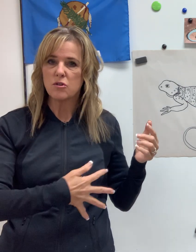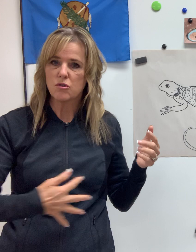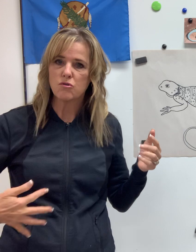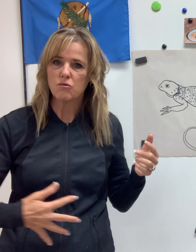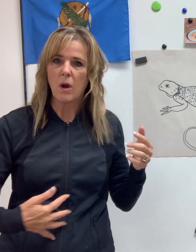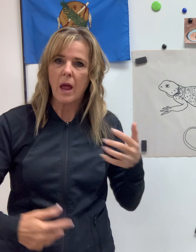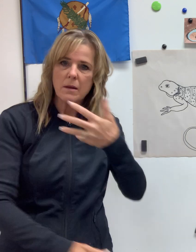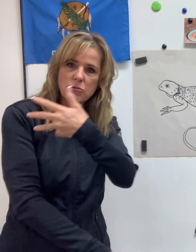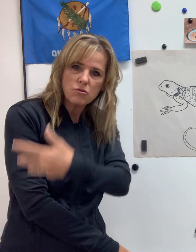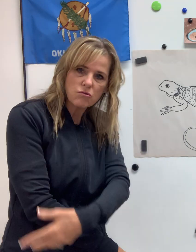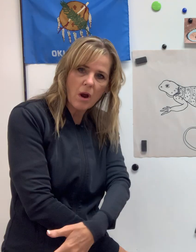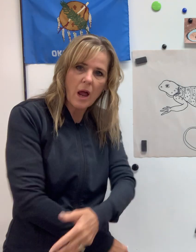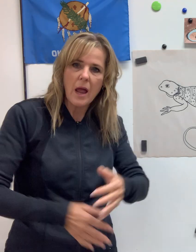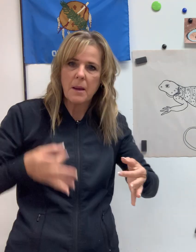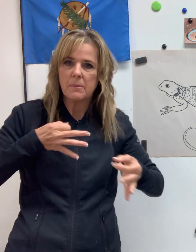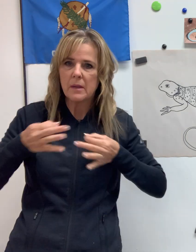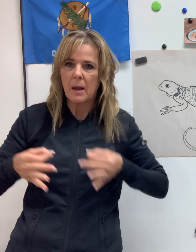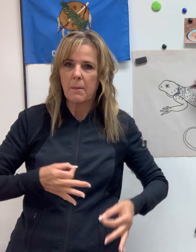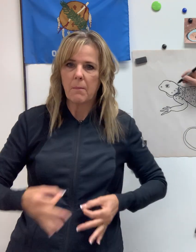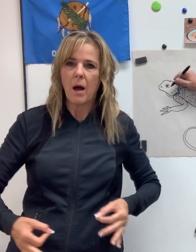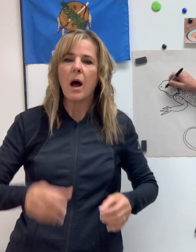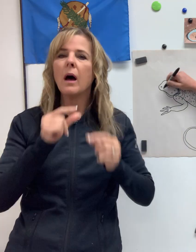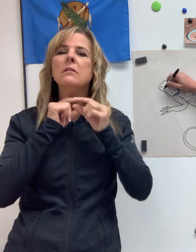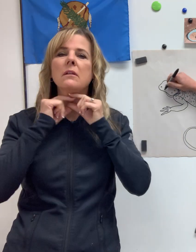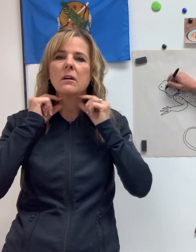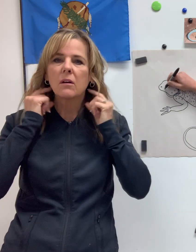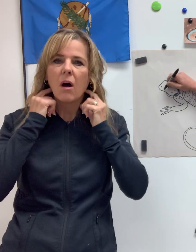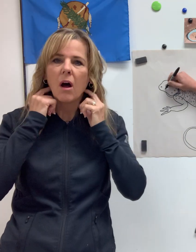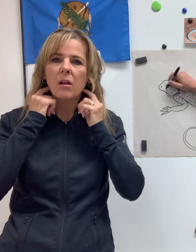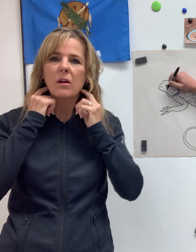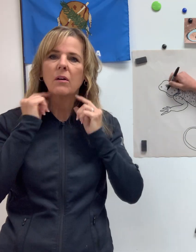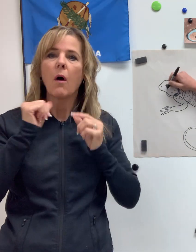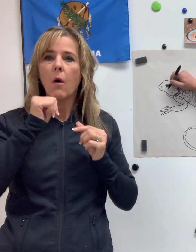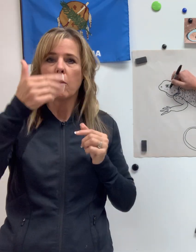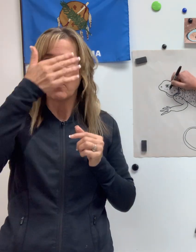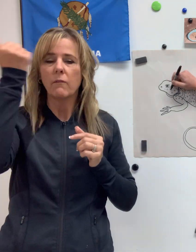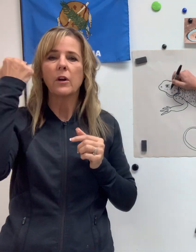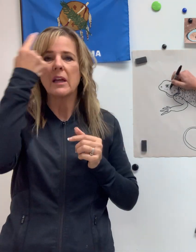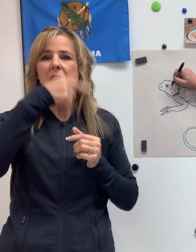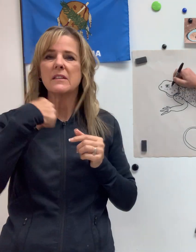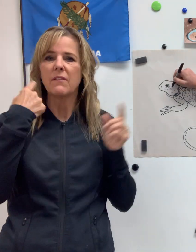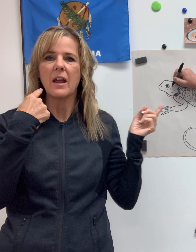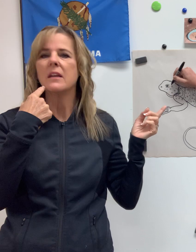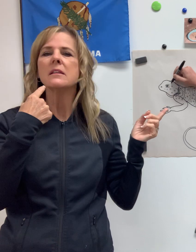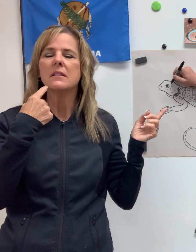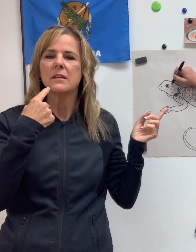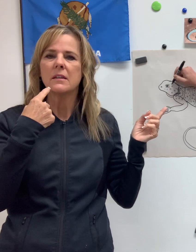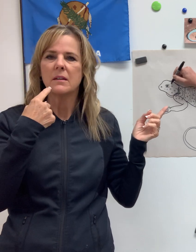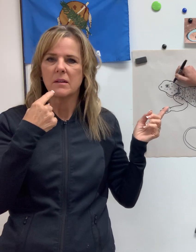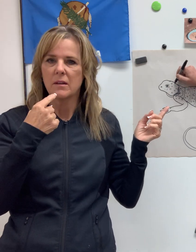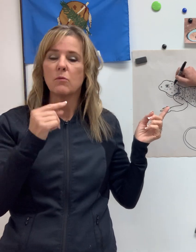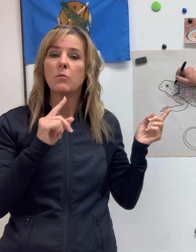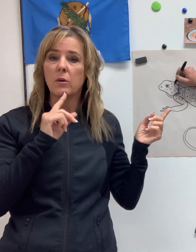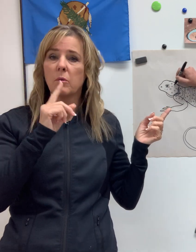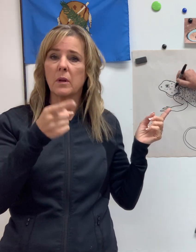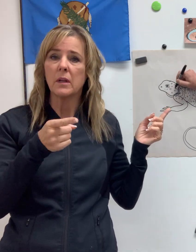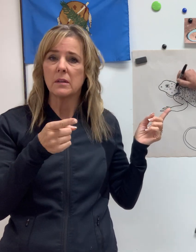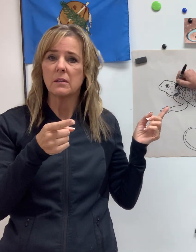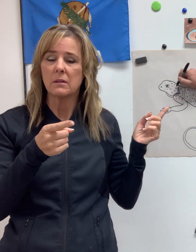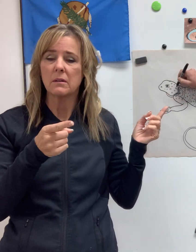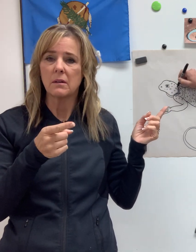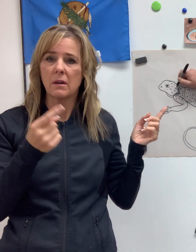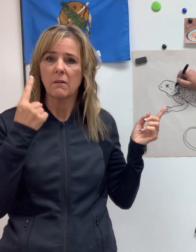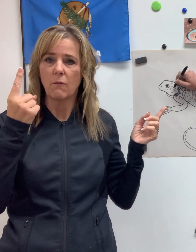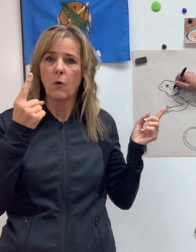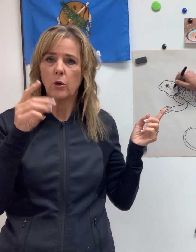the spots and the stripes along the tail, oh, don't forget his face, this is going to be very realistic for